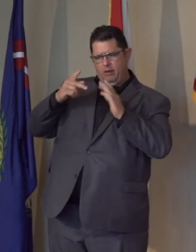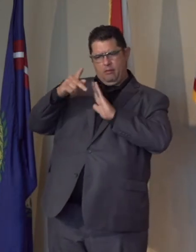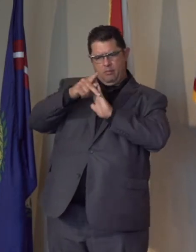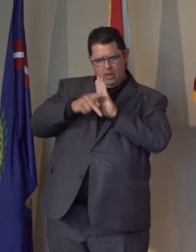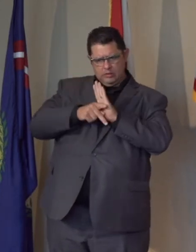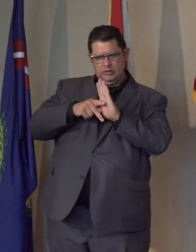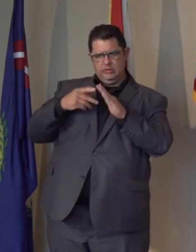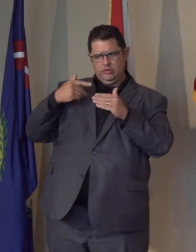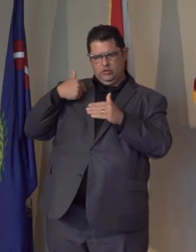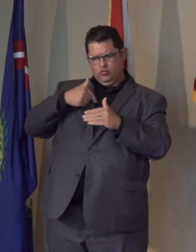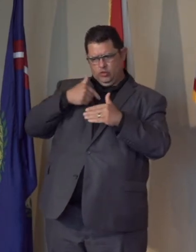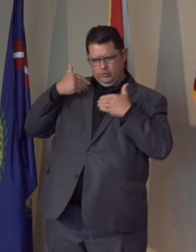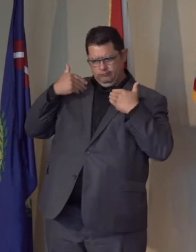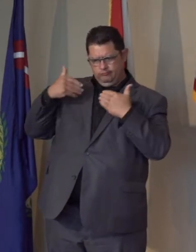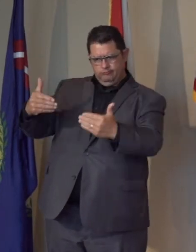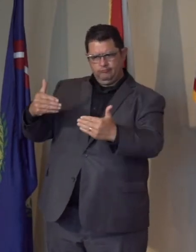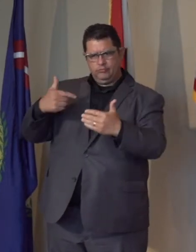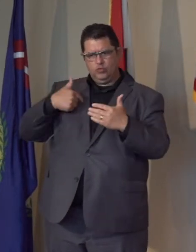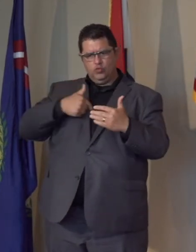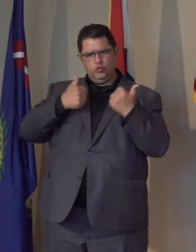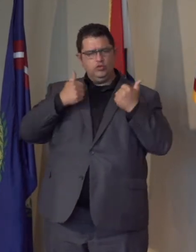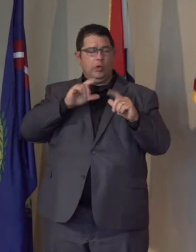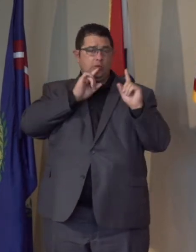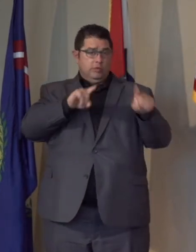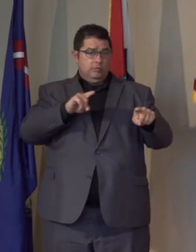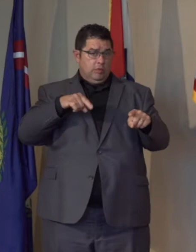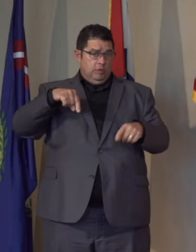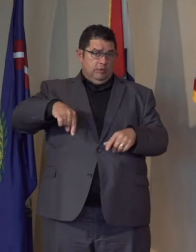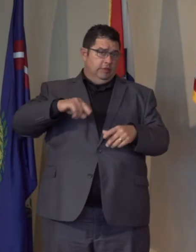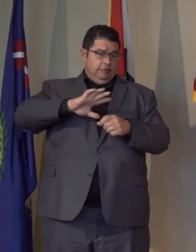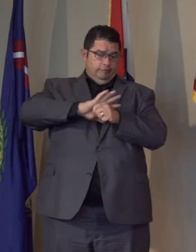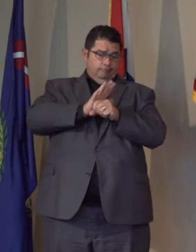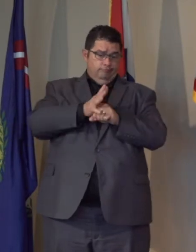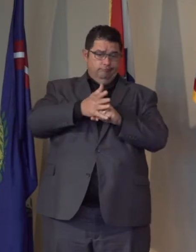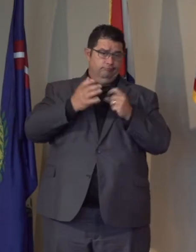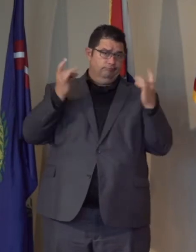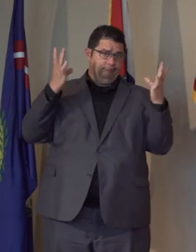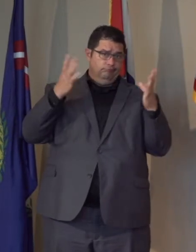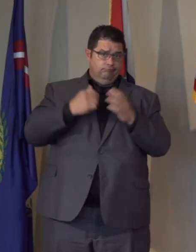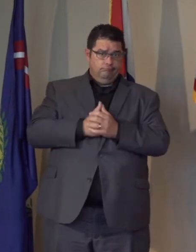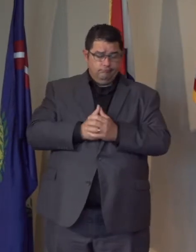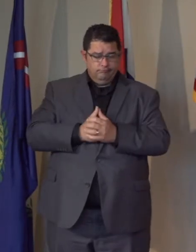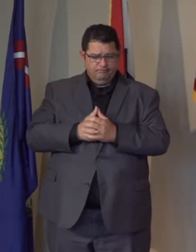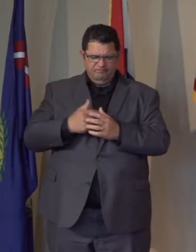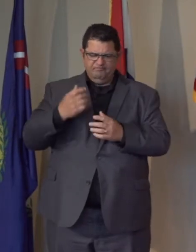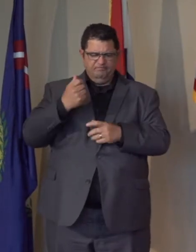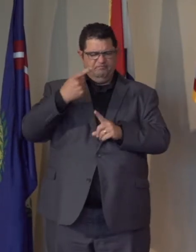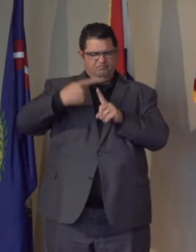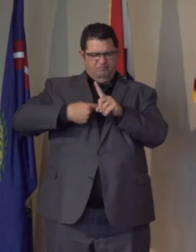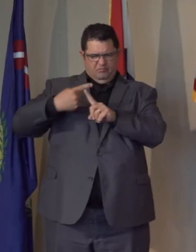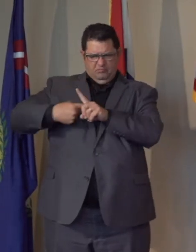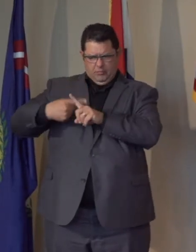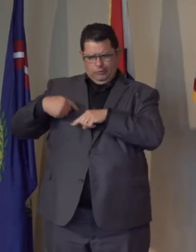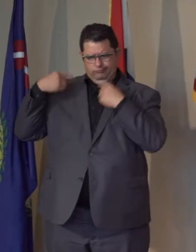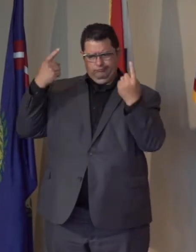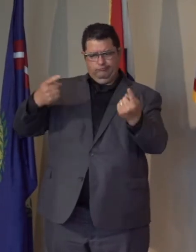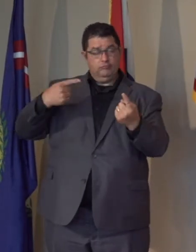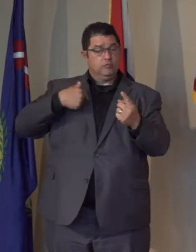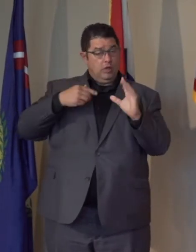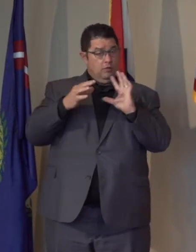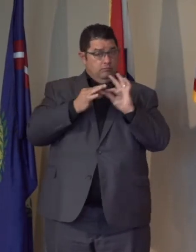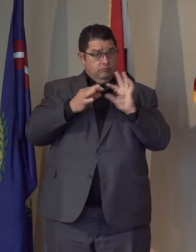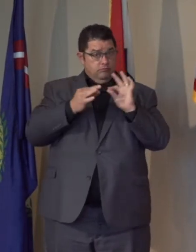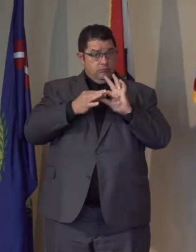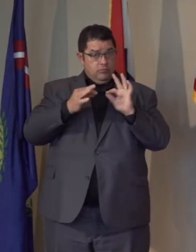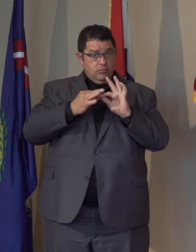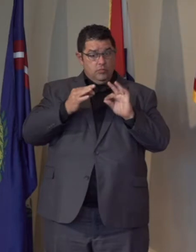we try and respond to this pandemic. As I've been saying for months, in order to respond